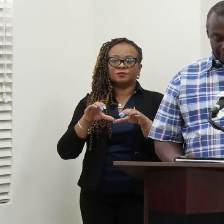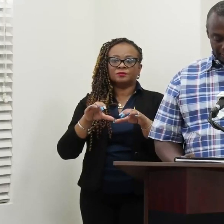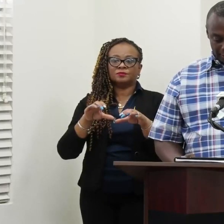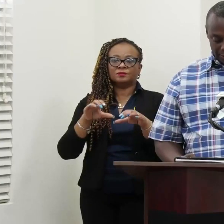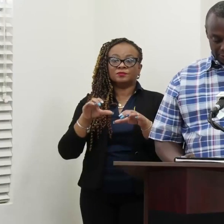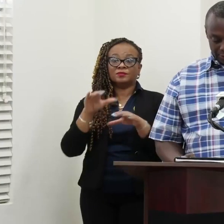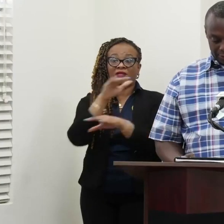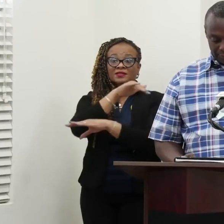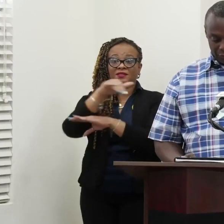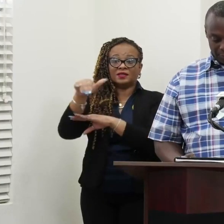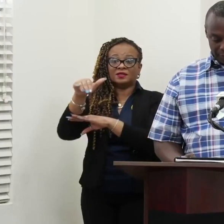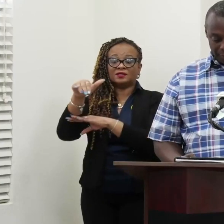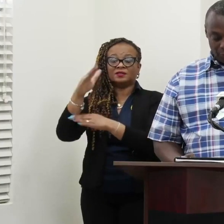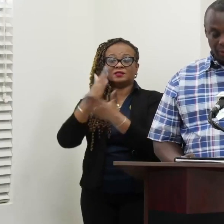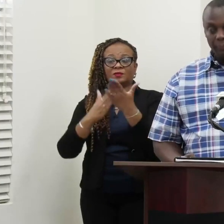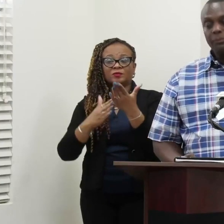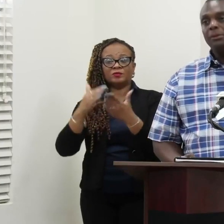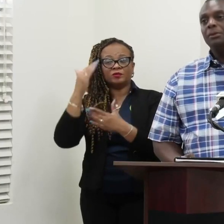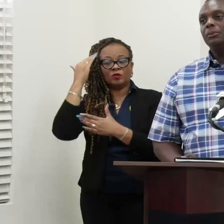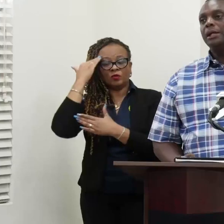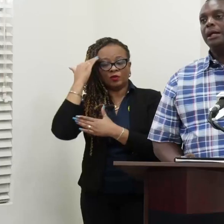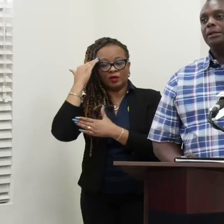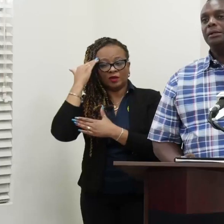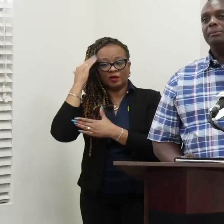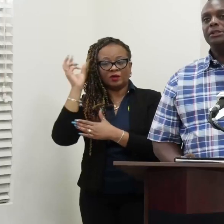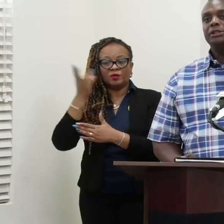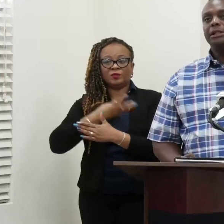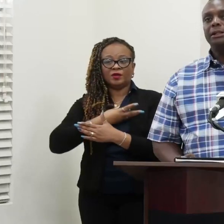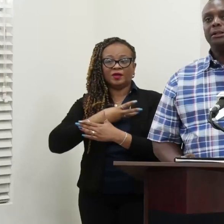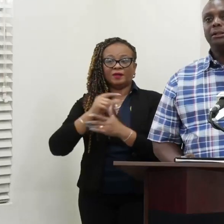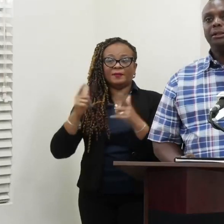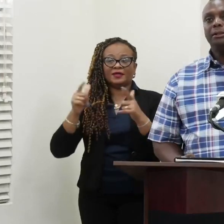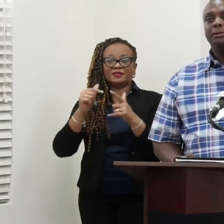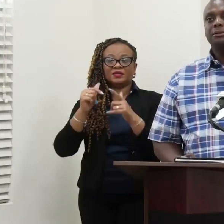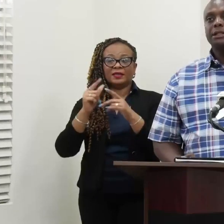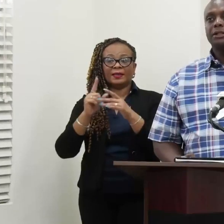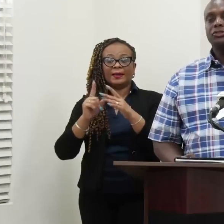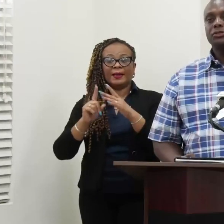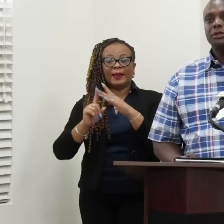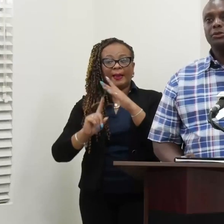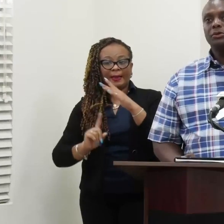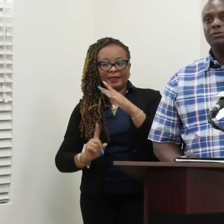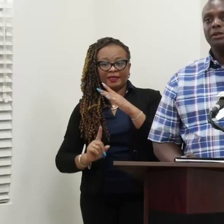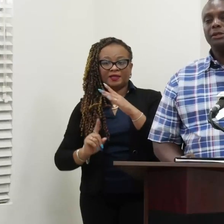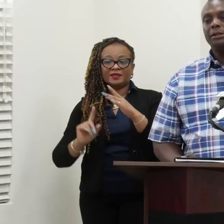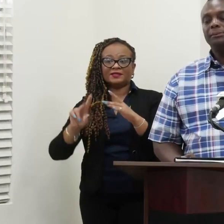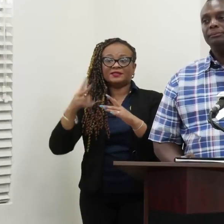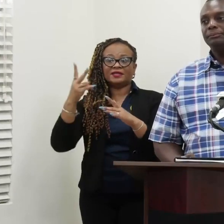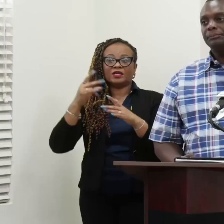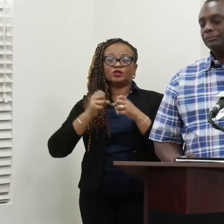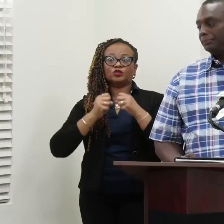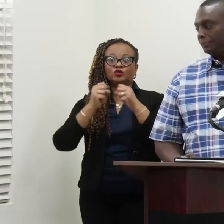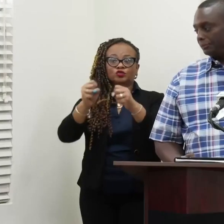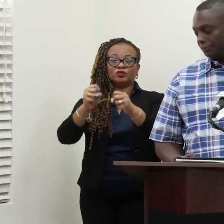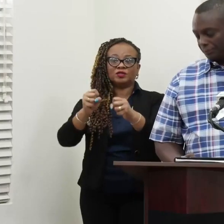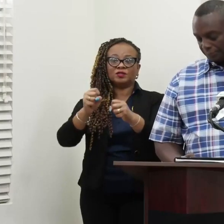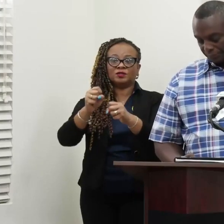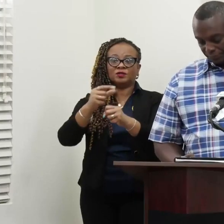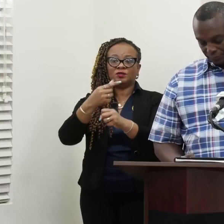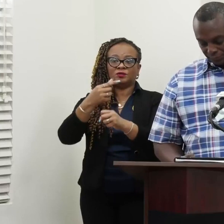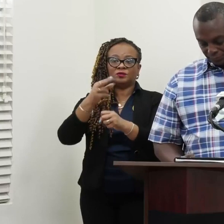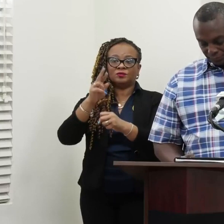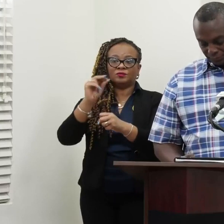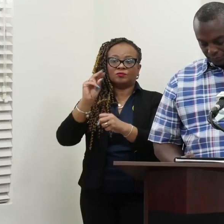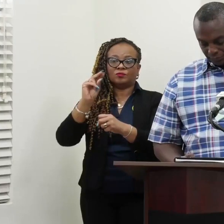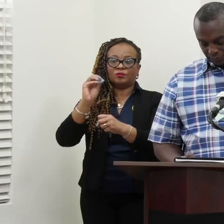Last night, as some of you may have been aware, we had a major leak in 2nd Street, the Grove area. Depuis